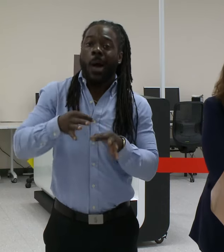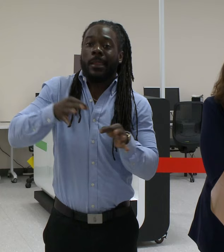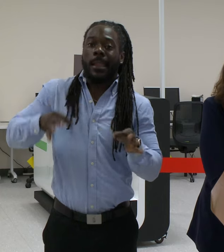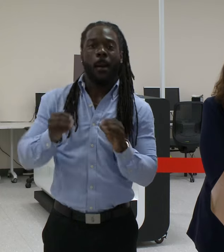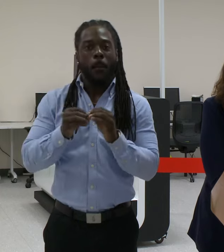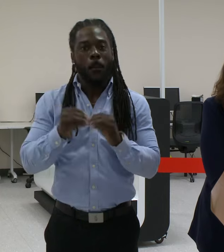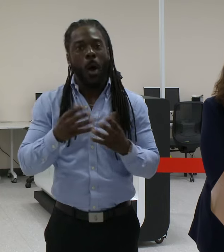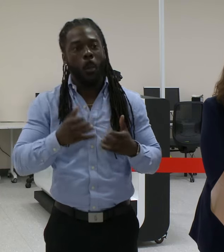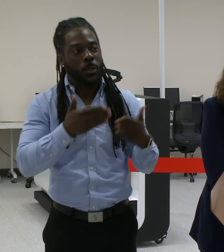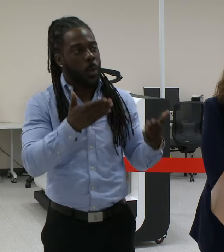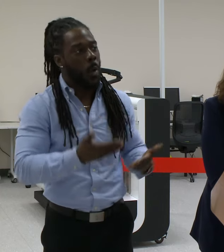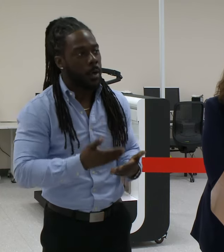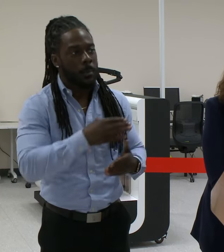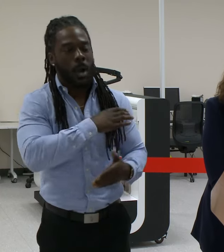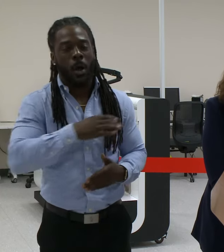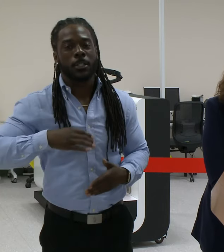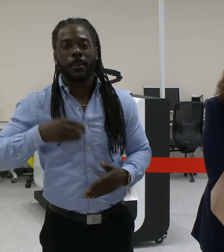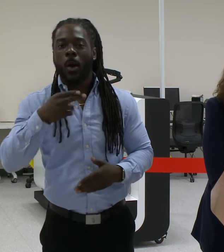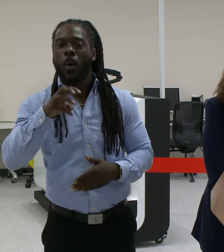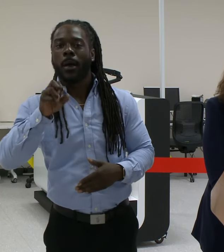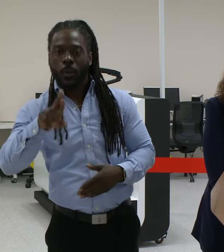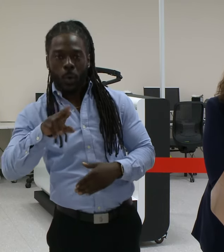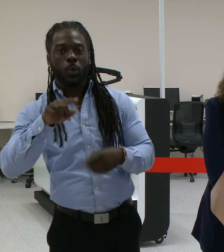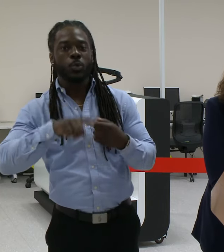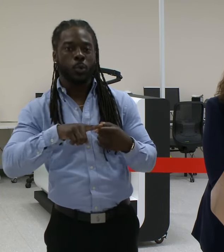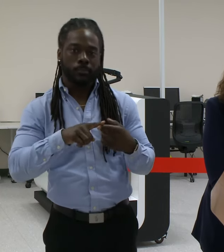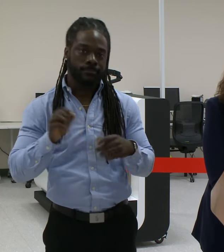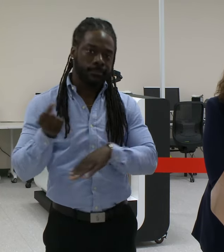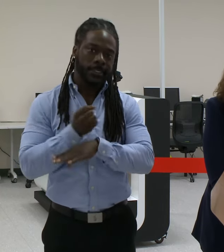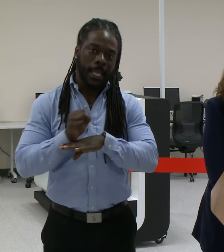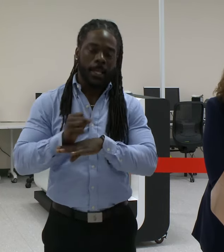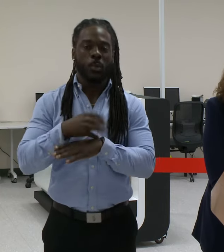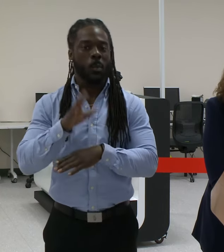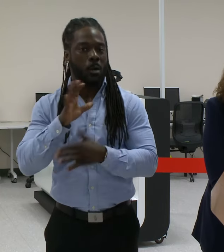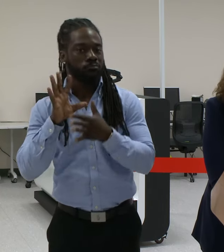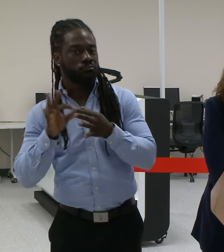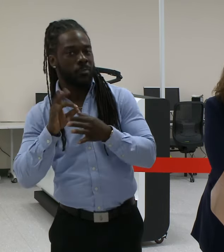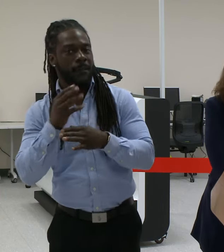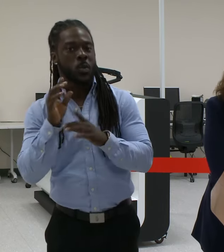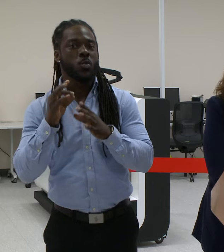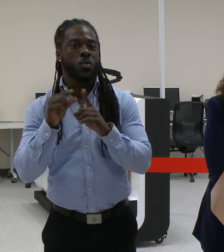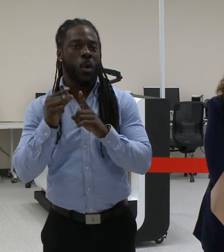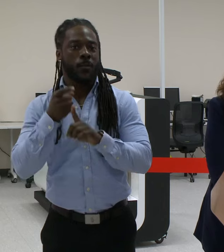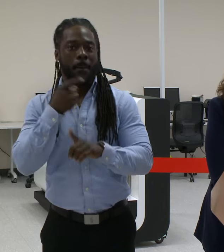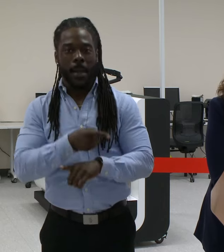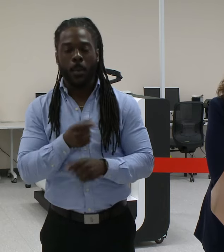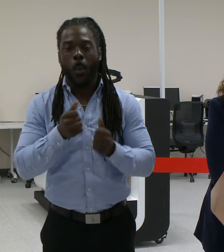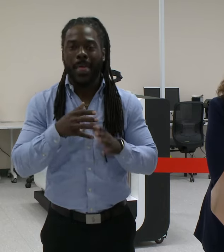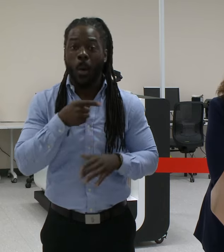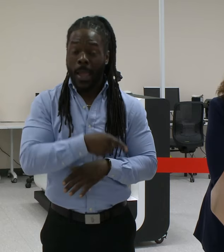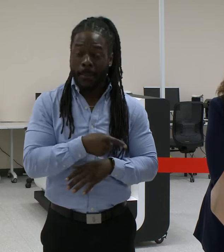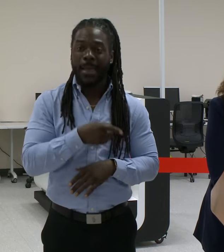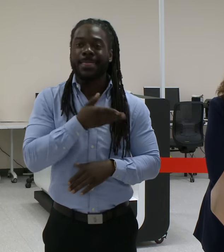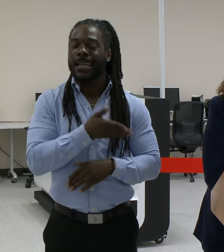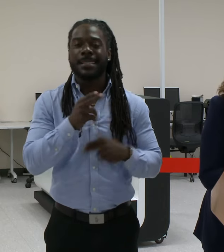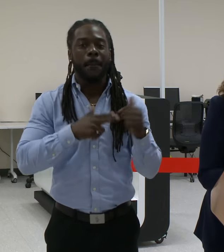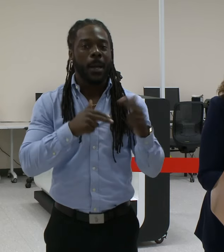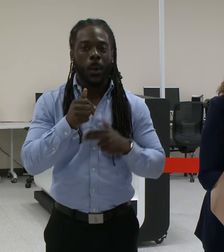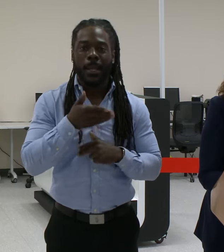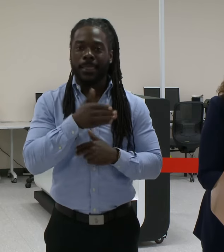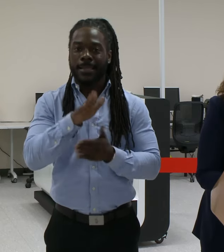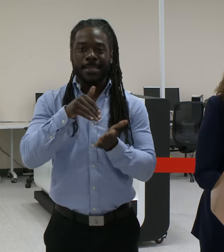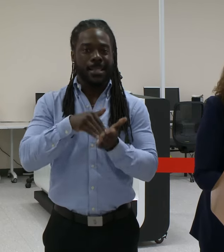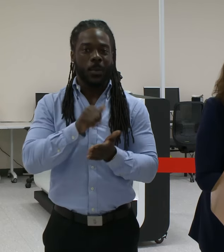to welcome Congressman Hoyer to the podium, and we can hear a few words from him. Without him, once again, this building and this center would not